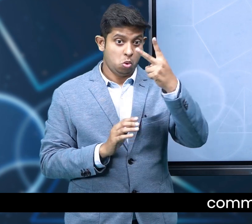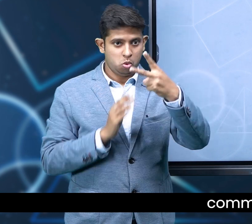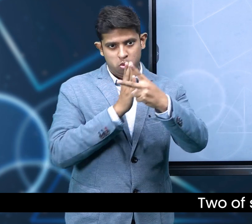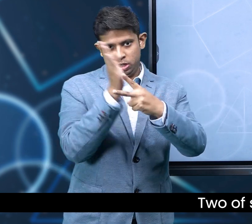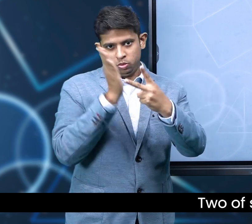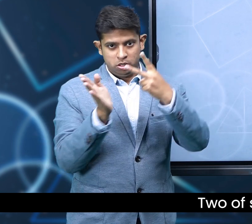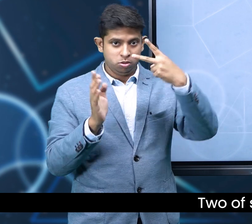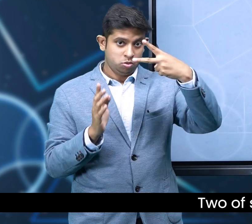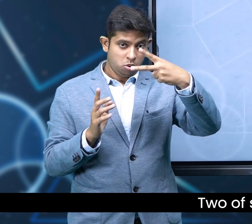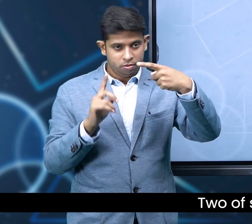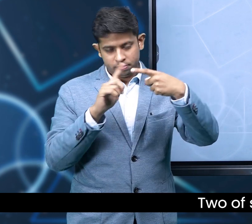Two of such ways are